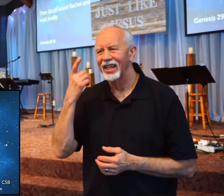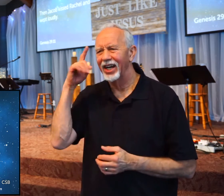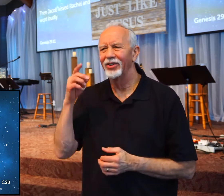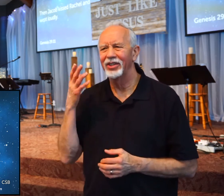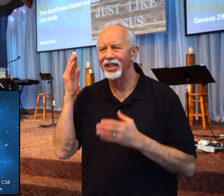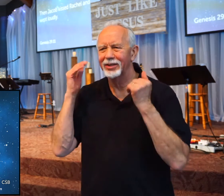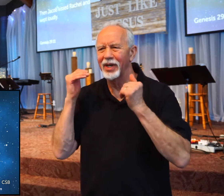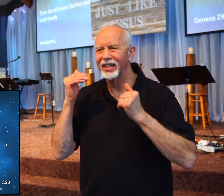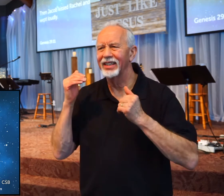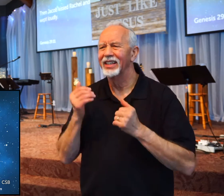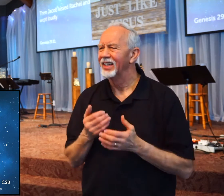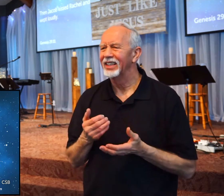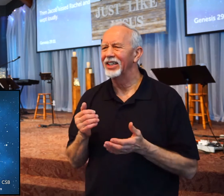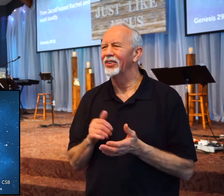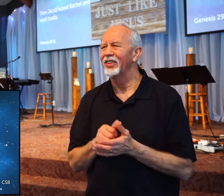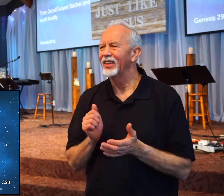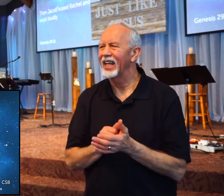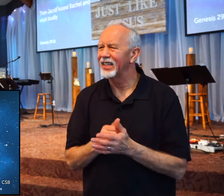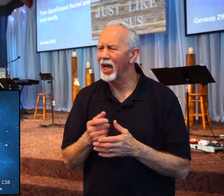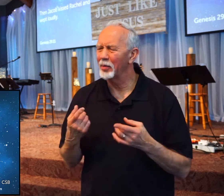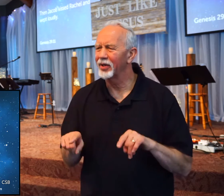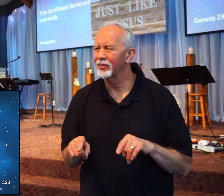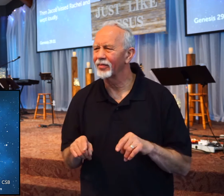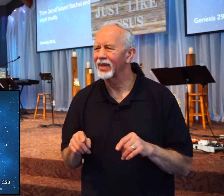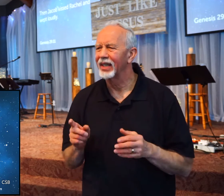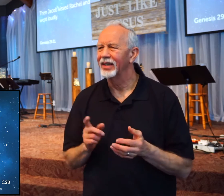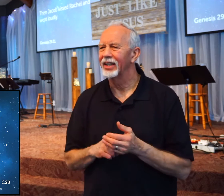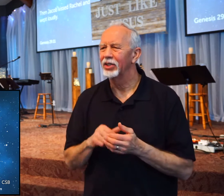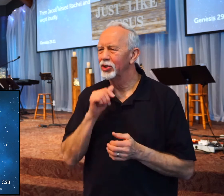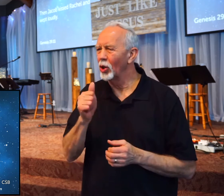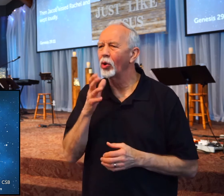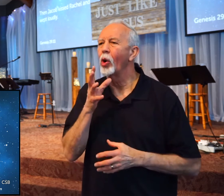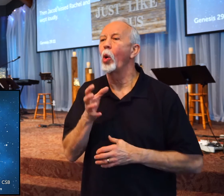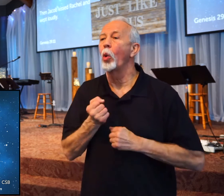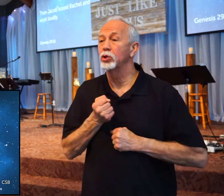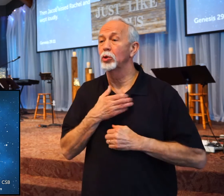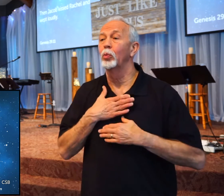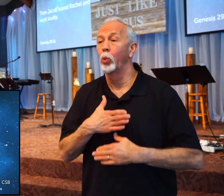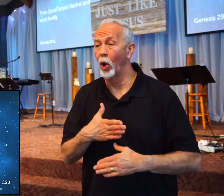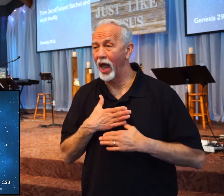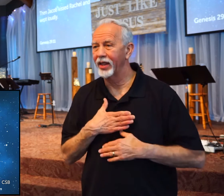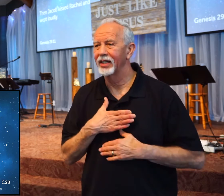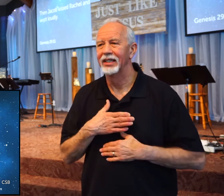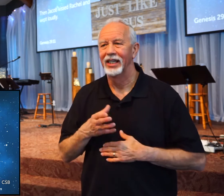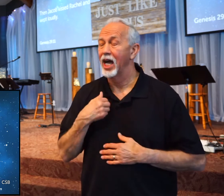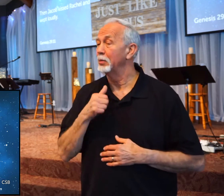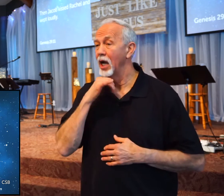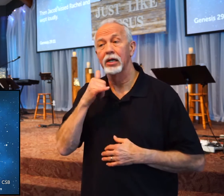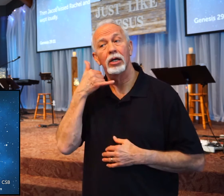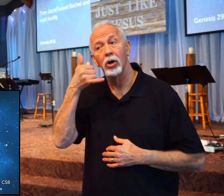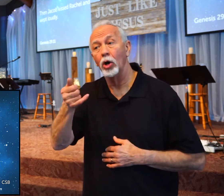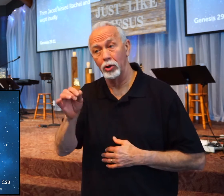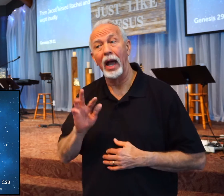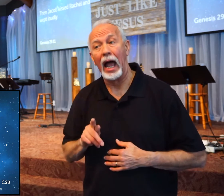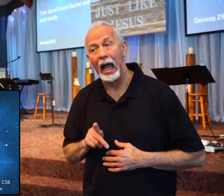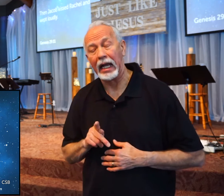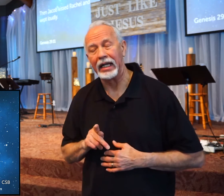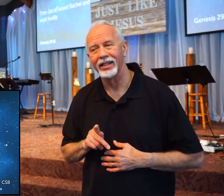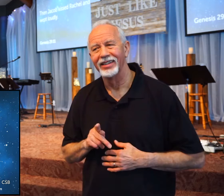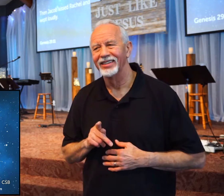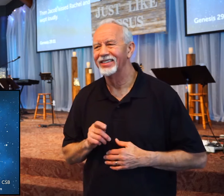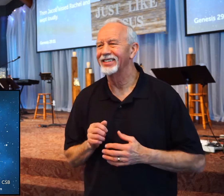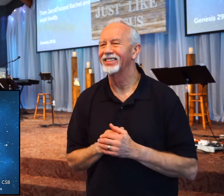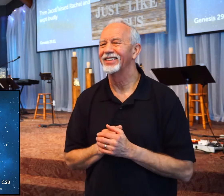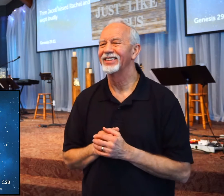expect a callback, right? I mean, it's like, this is it. Don't hold your breath that there's going to be a callback unless it was the breath that did it in the first